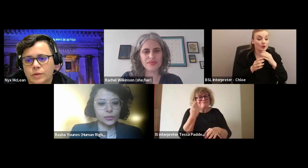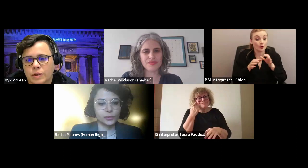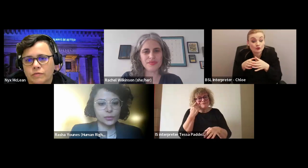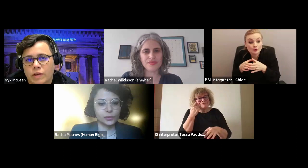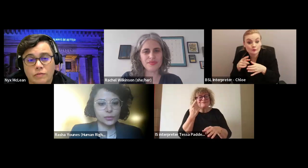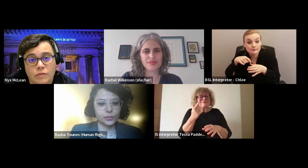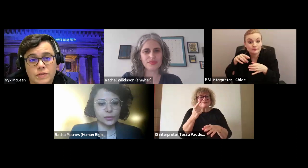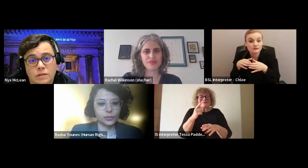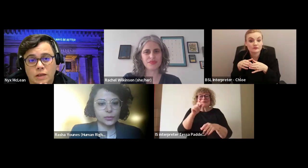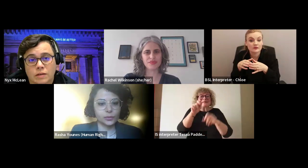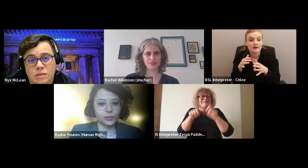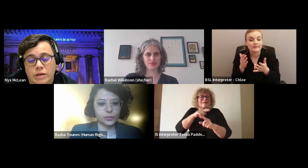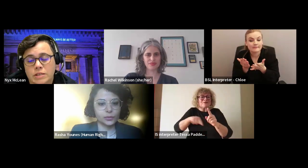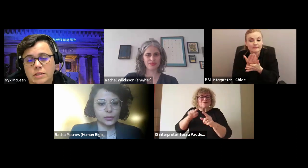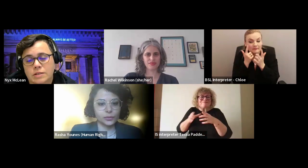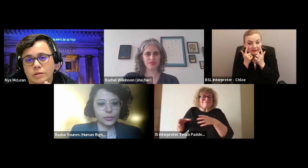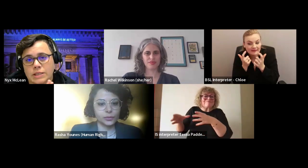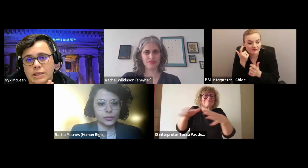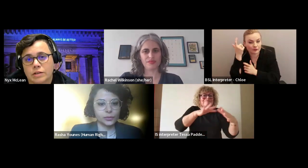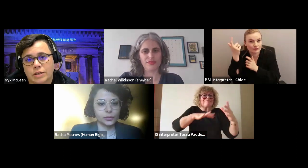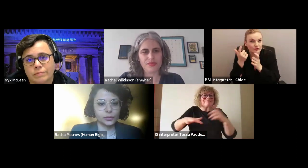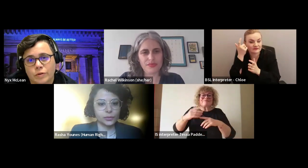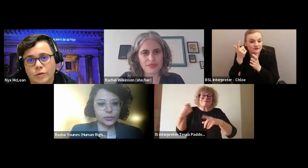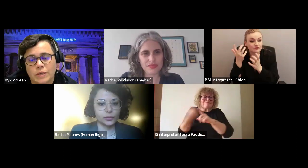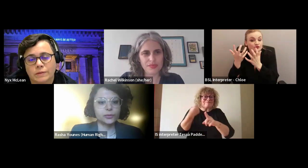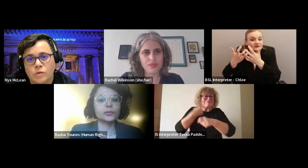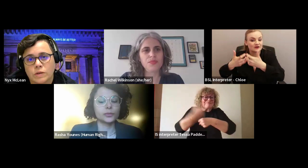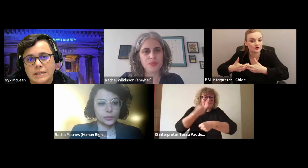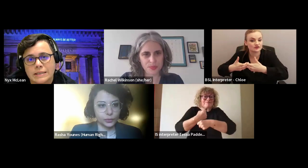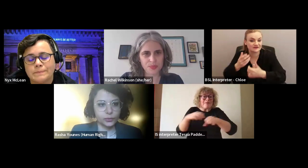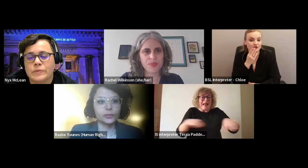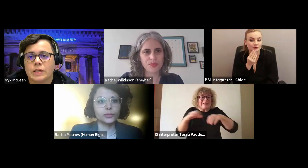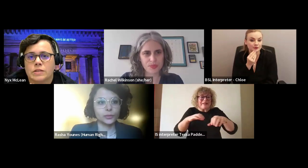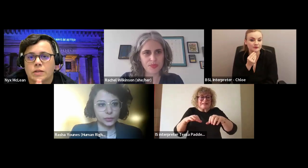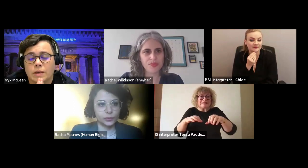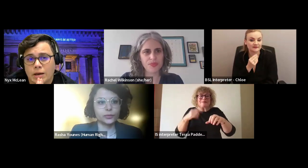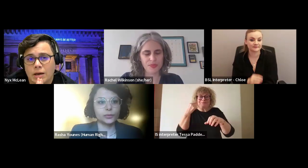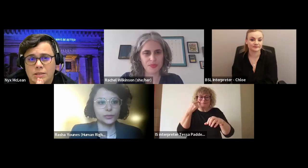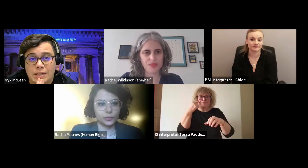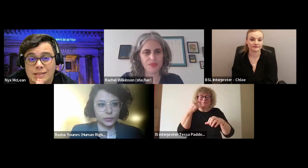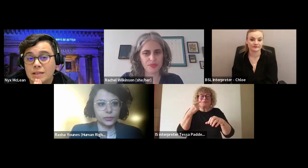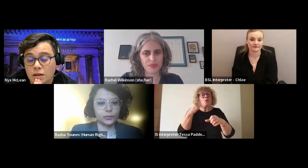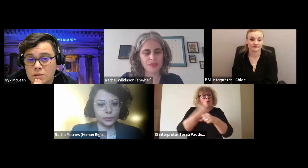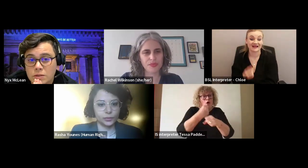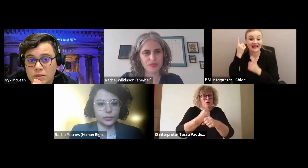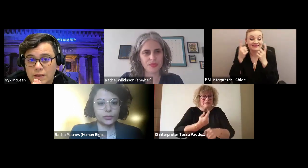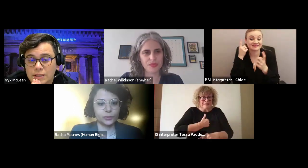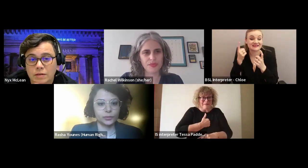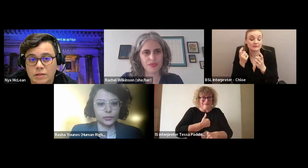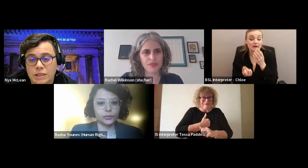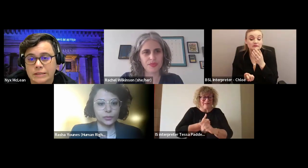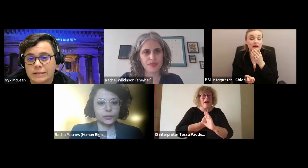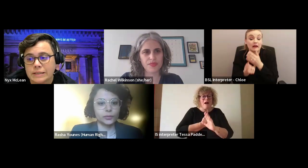think to give careful consideration to the technology you're using for organizing, to think about unintended consequences of